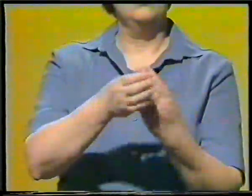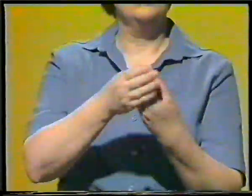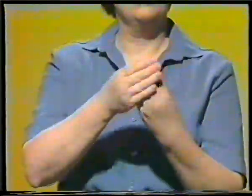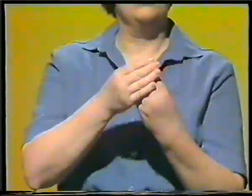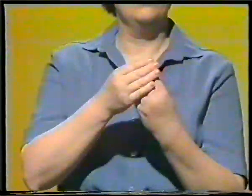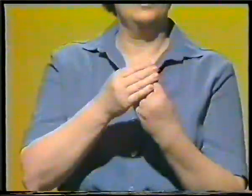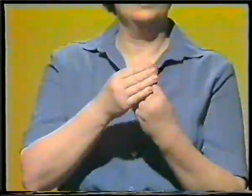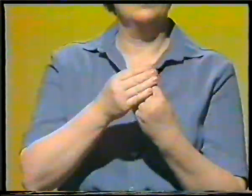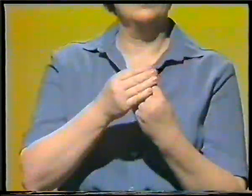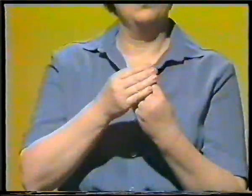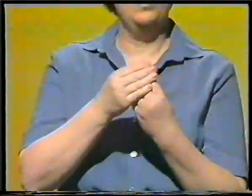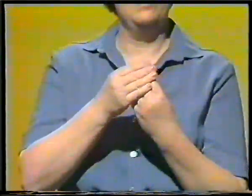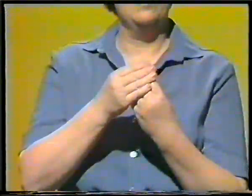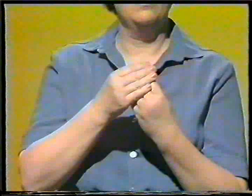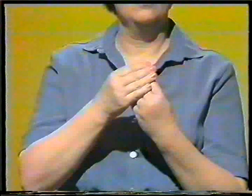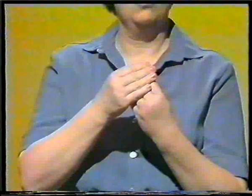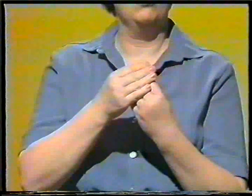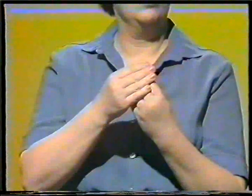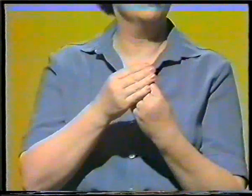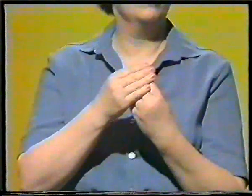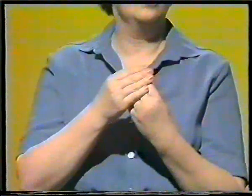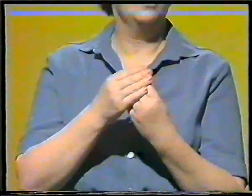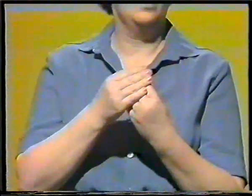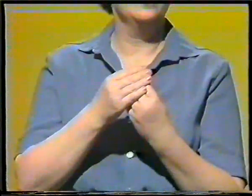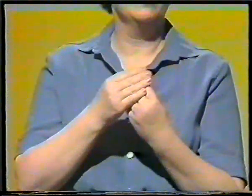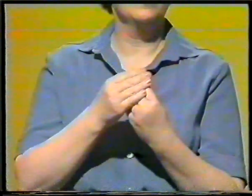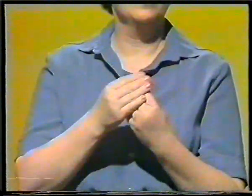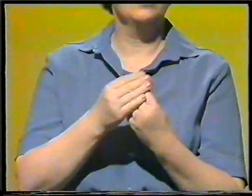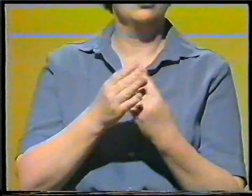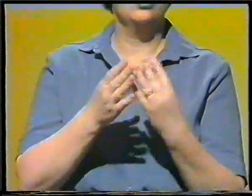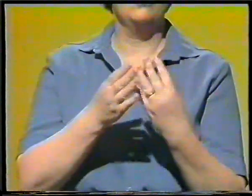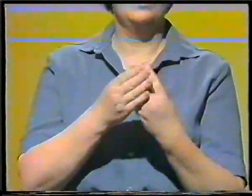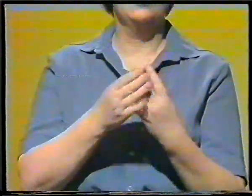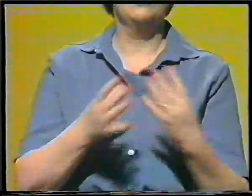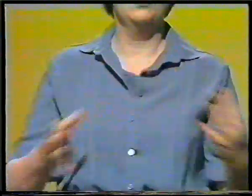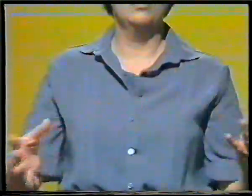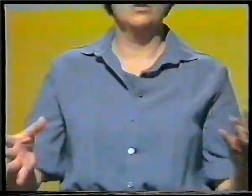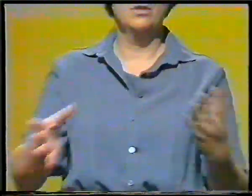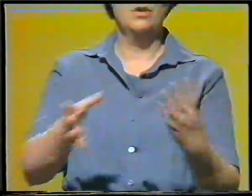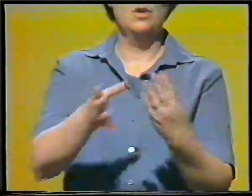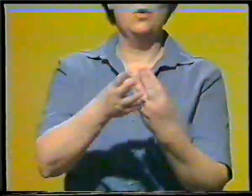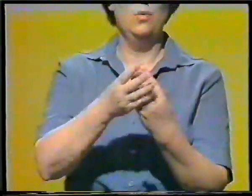all the fingers. With. Or a lot of items to show the plural. With.